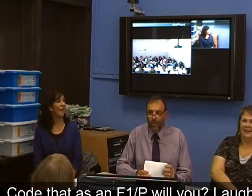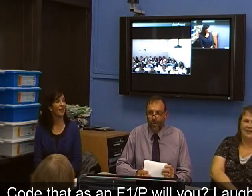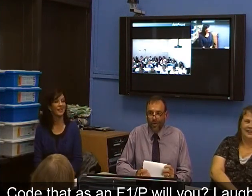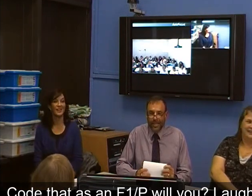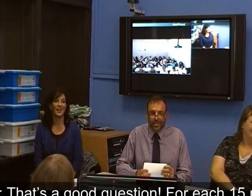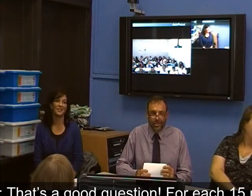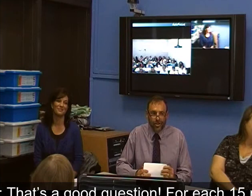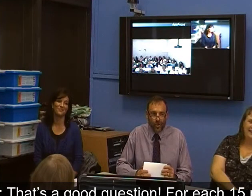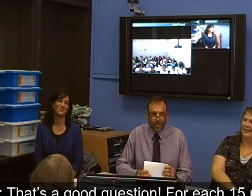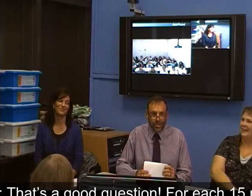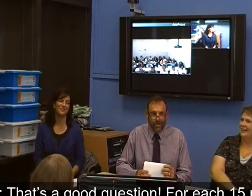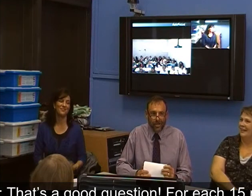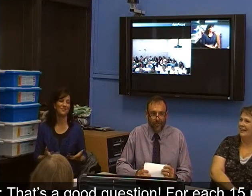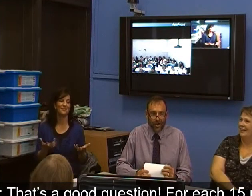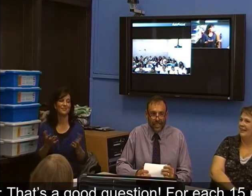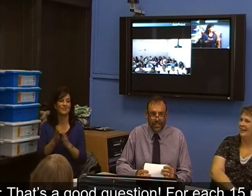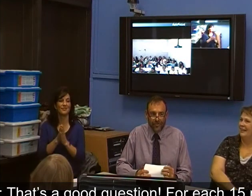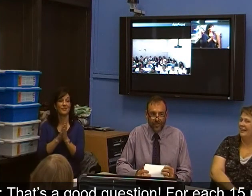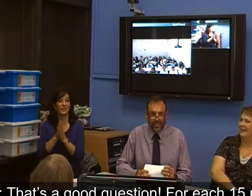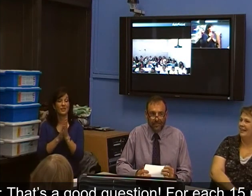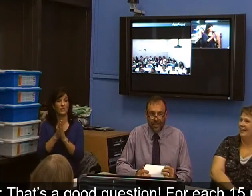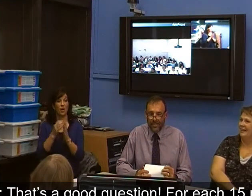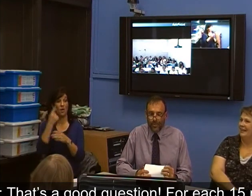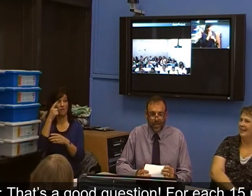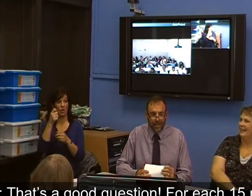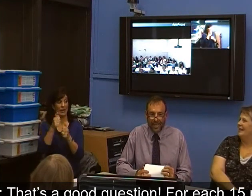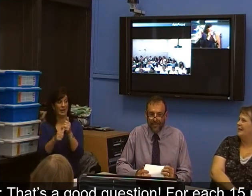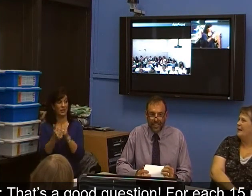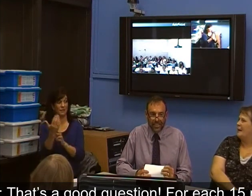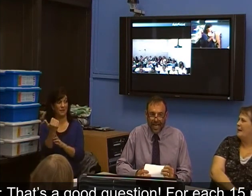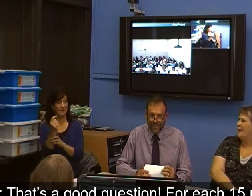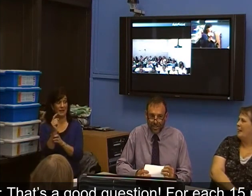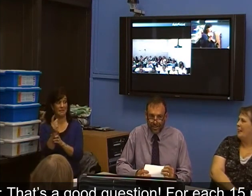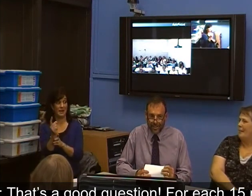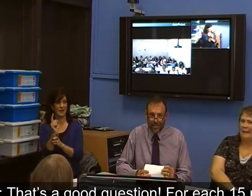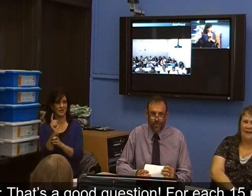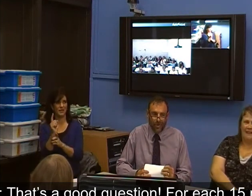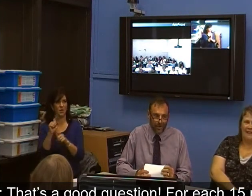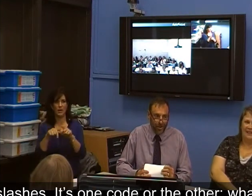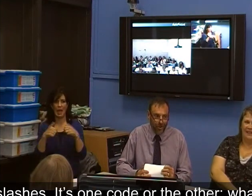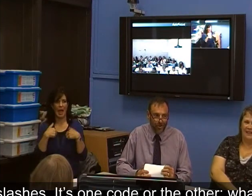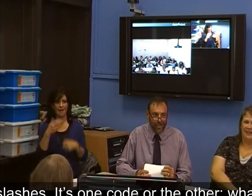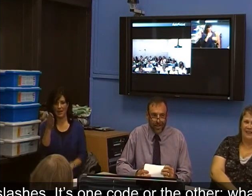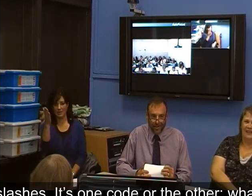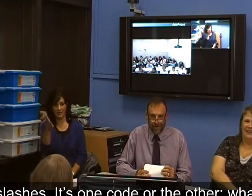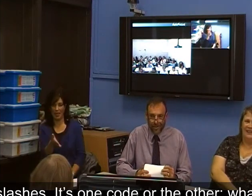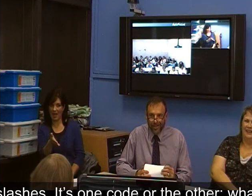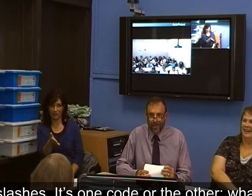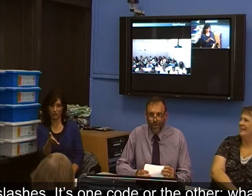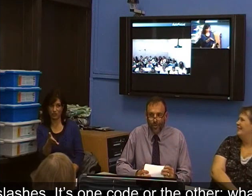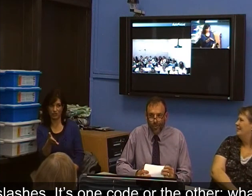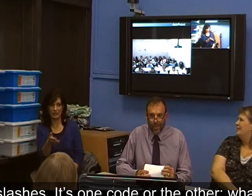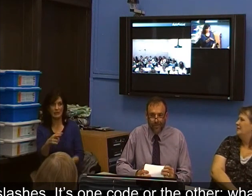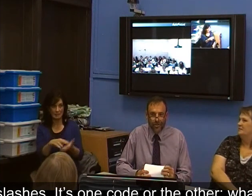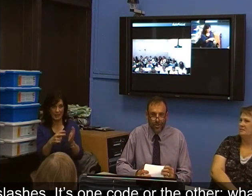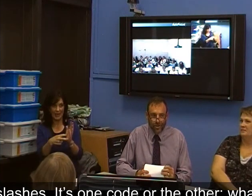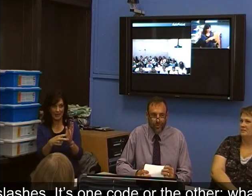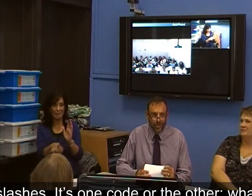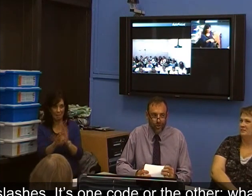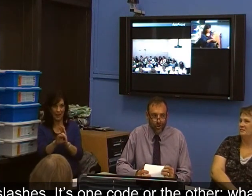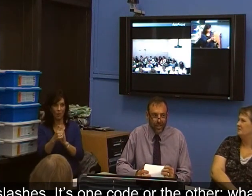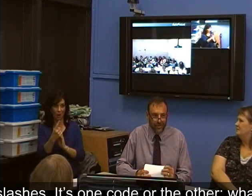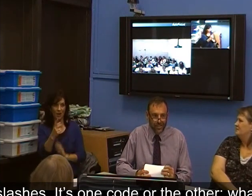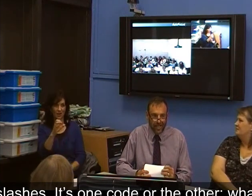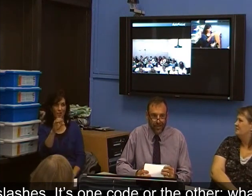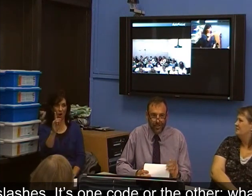Well, that's a good question. For each 15 minutes, we can't have any slashes. It's one code or the other. Whatever took the majority